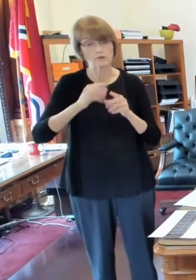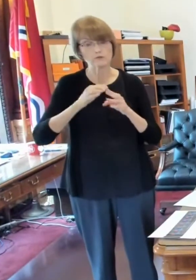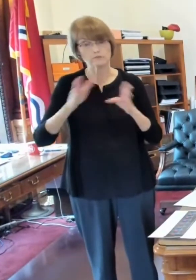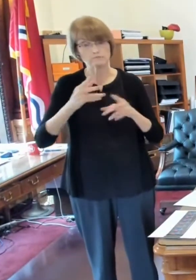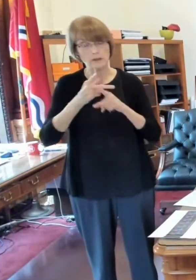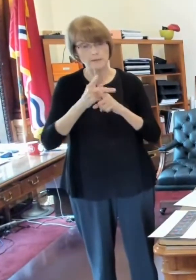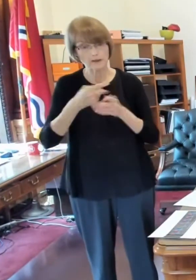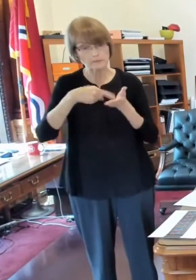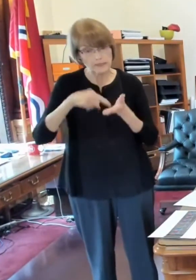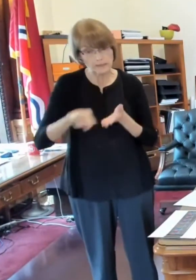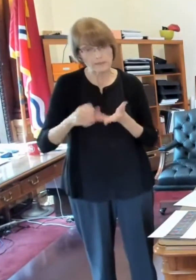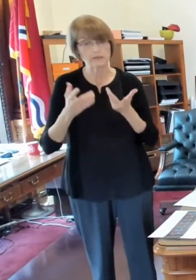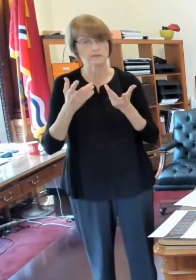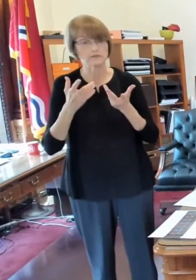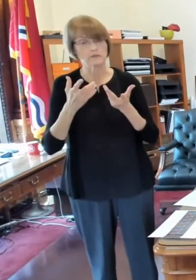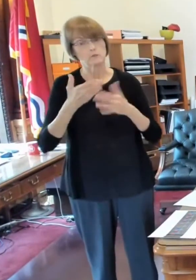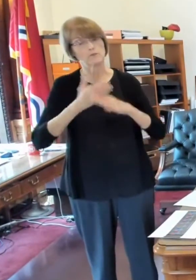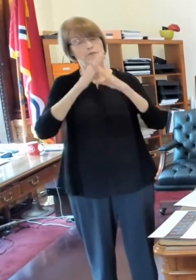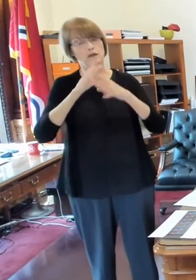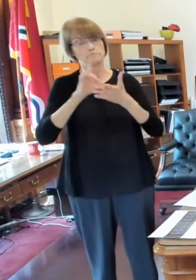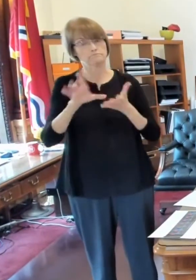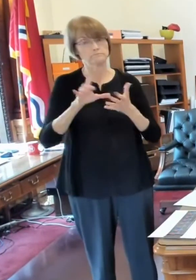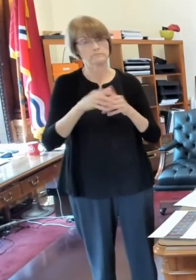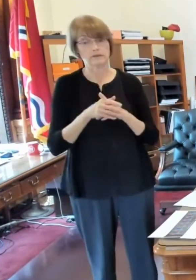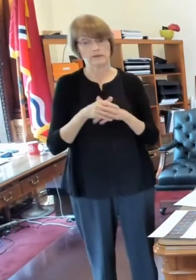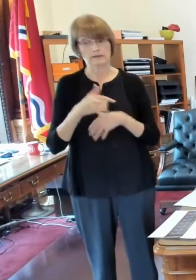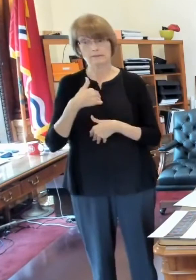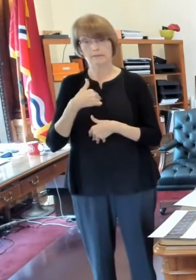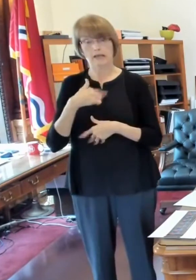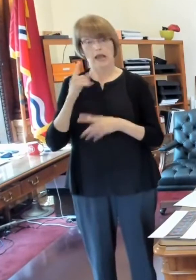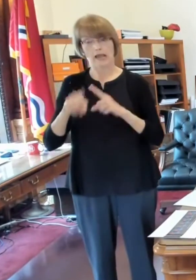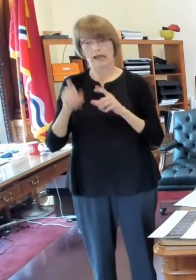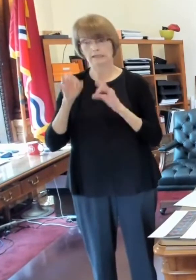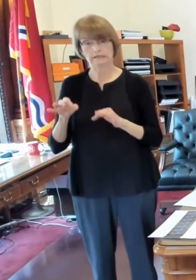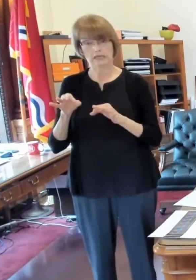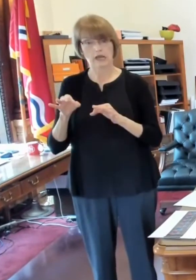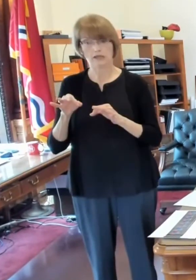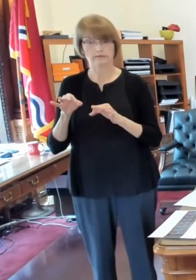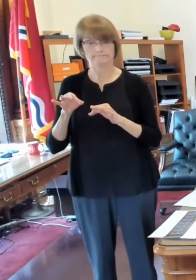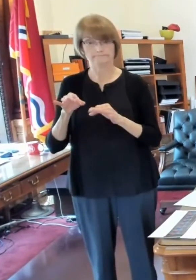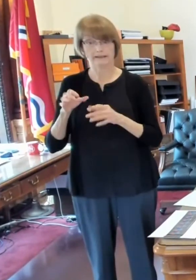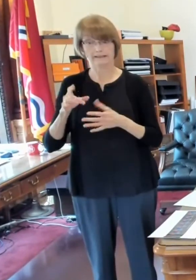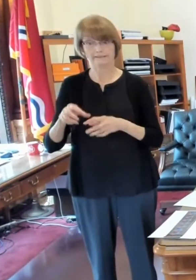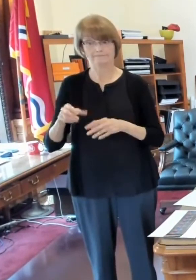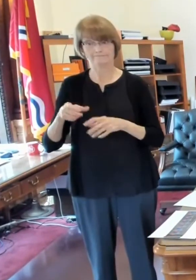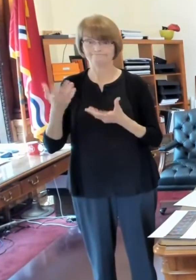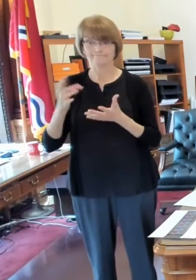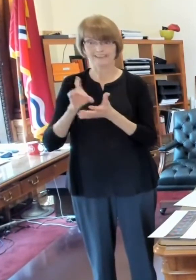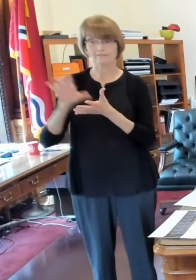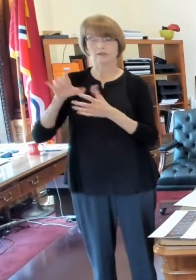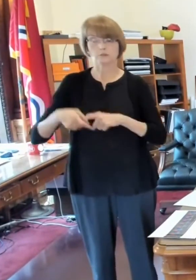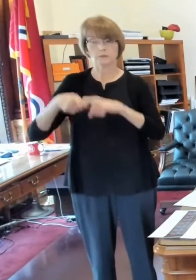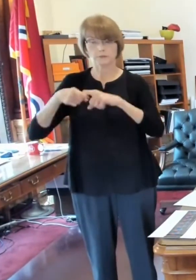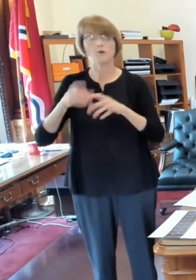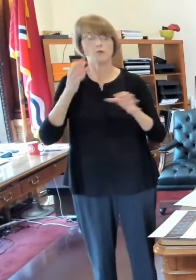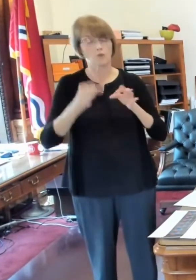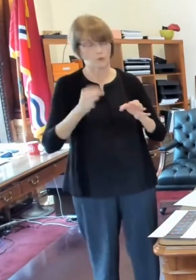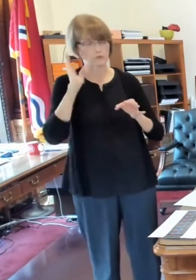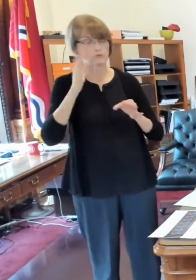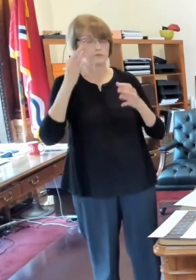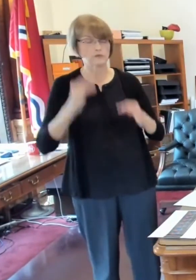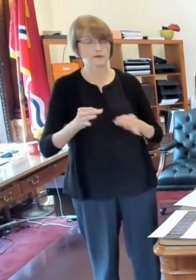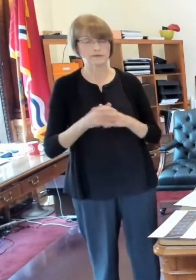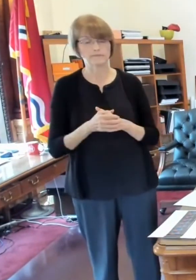actually doesn't get to decide that legal issue. That's decided by the courts. A question from Clarissa,